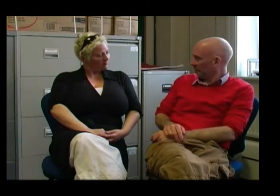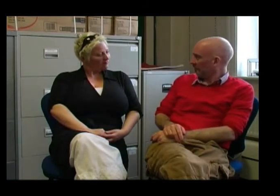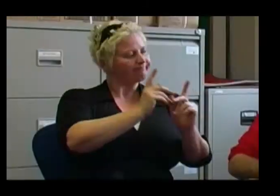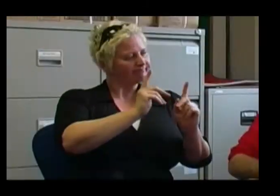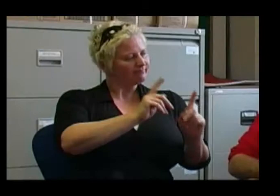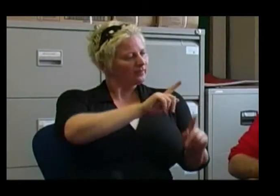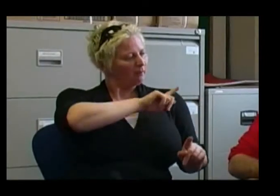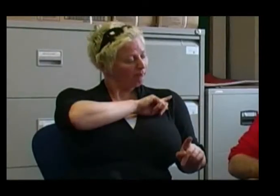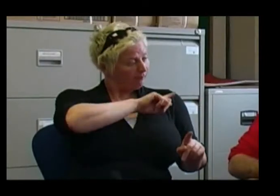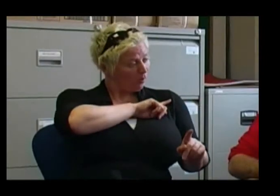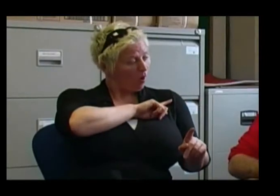won't direct translation.